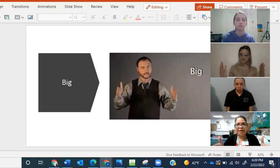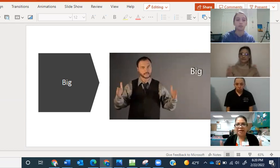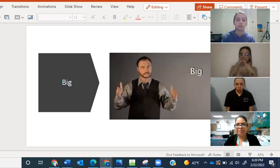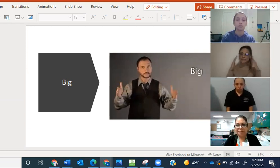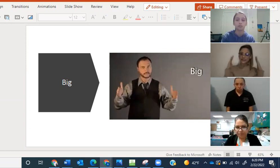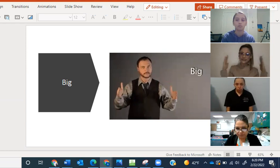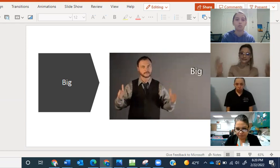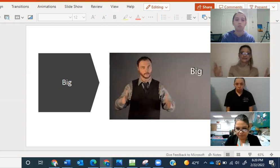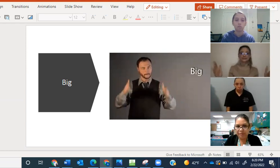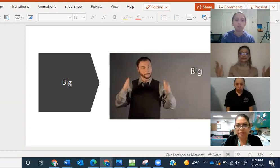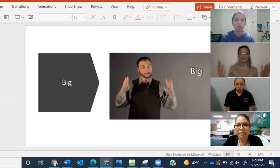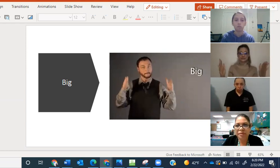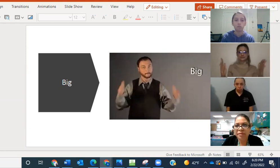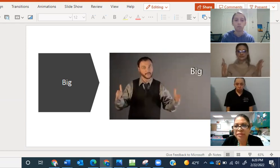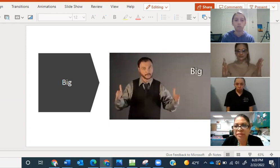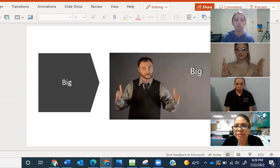big.